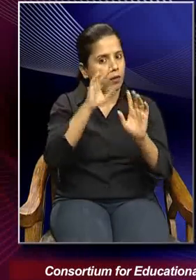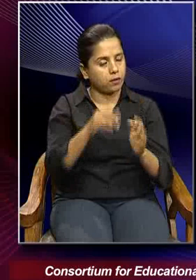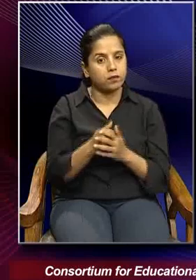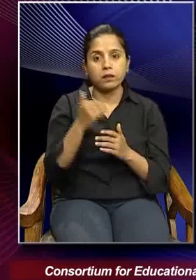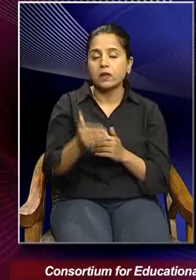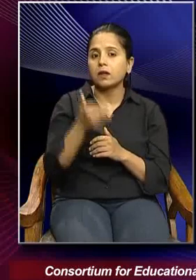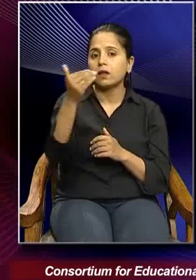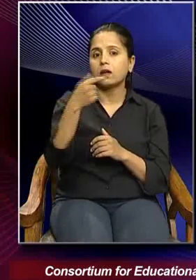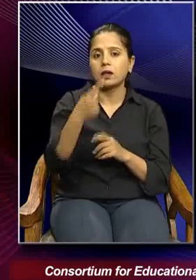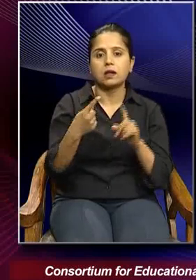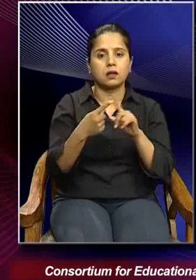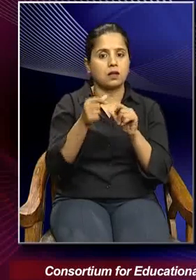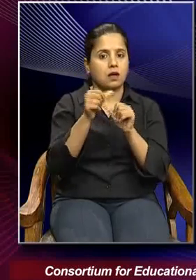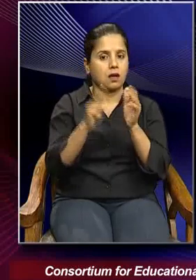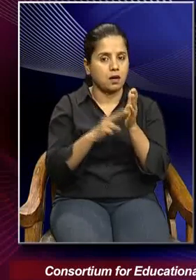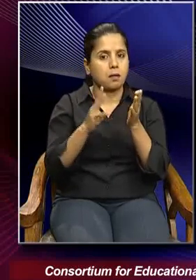Next is Tanmatras.